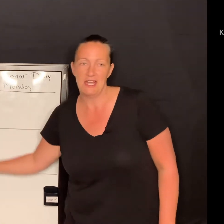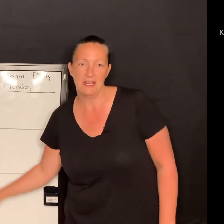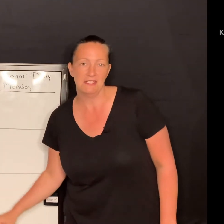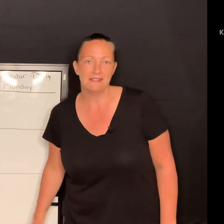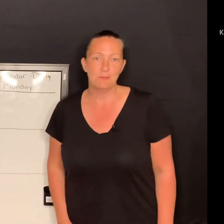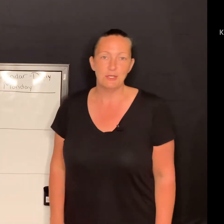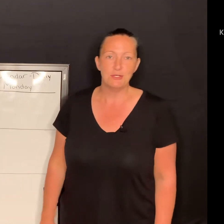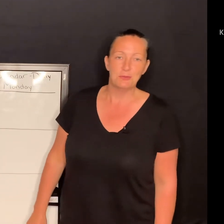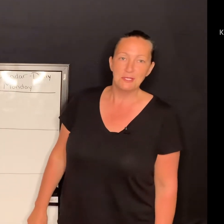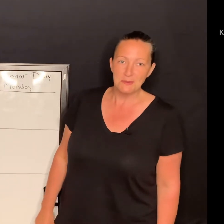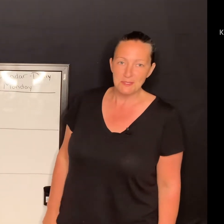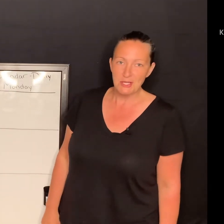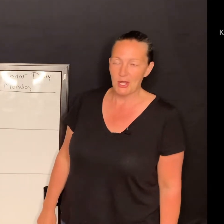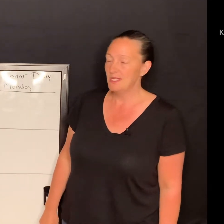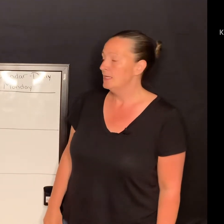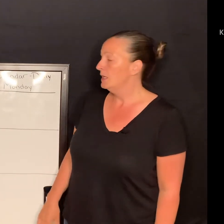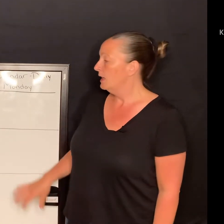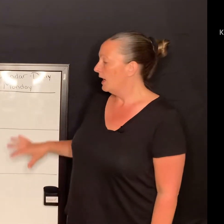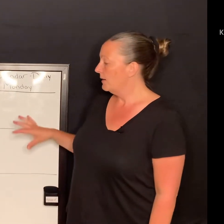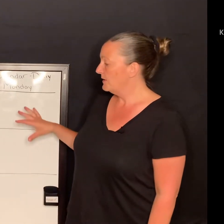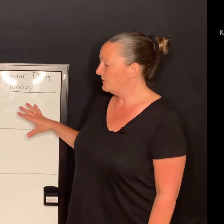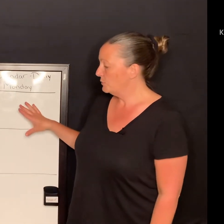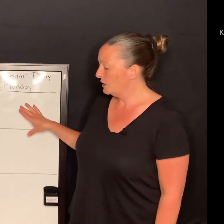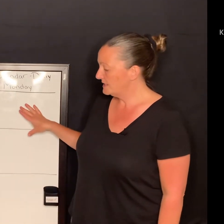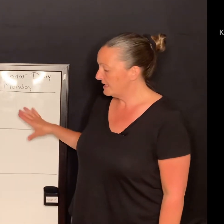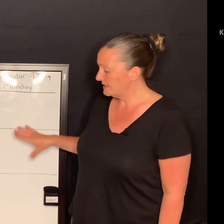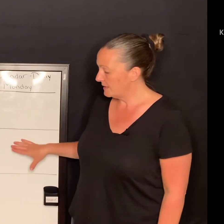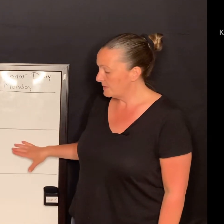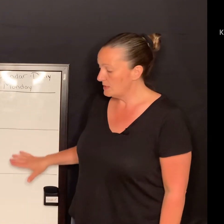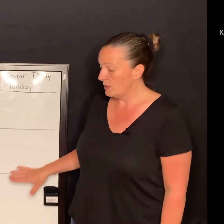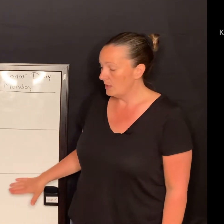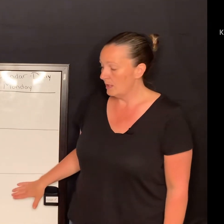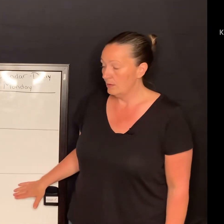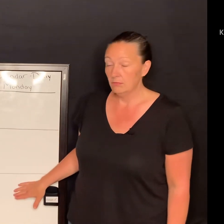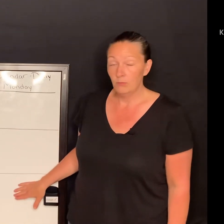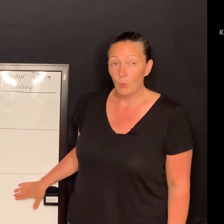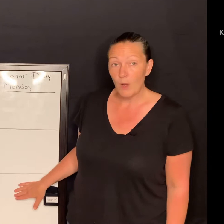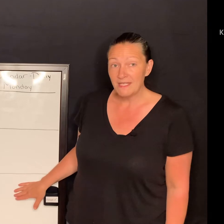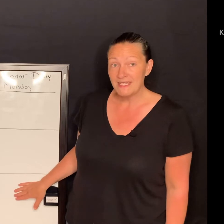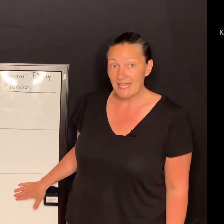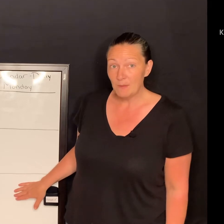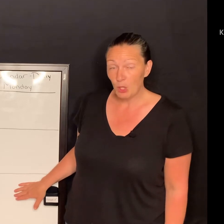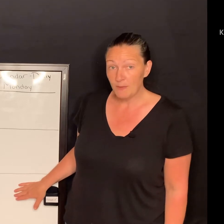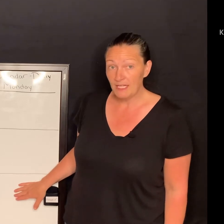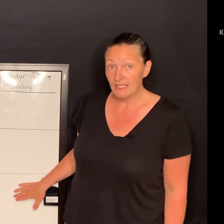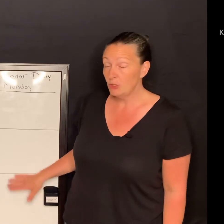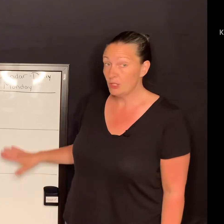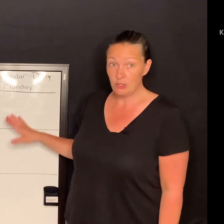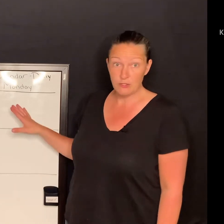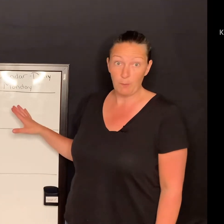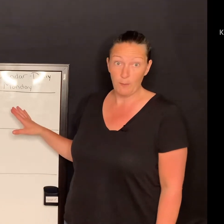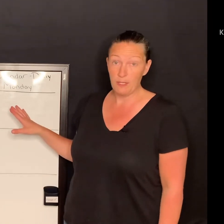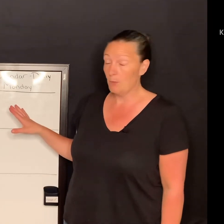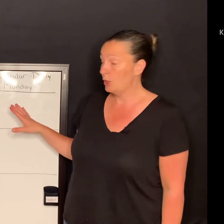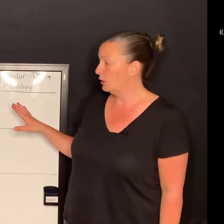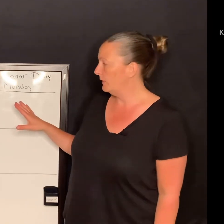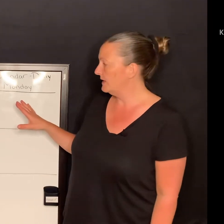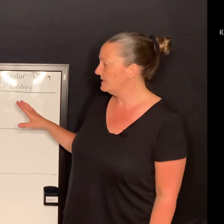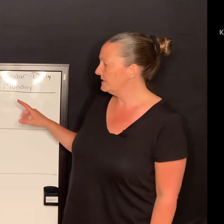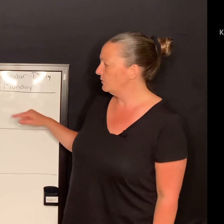and smudge through it so it's gone. If you want to set this up as a one day permanently, you can use a permanent marker on this. The only